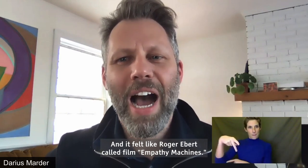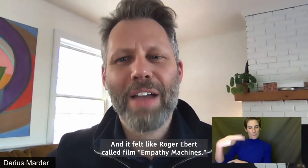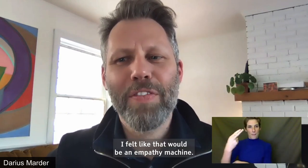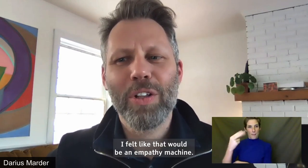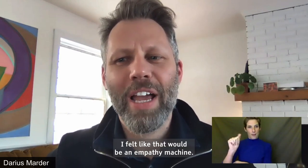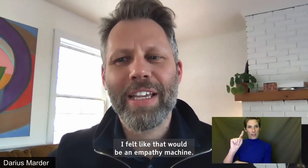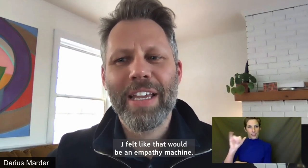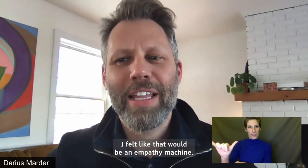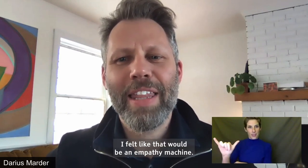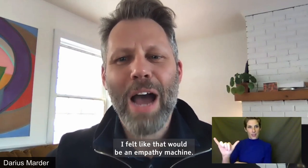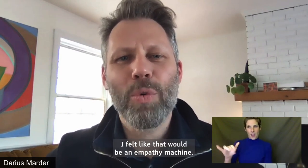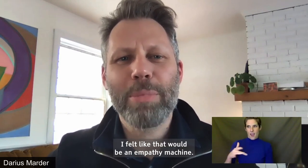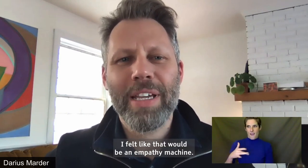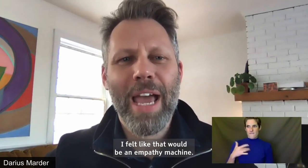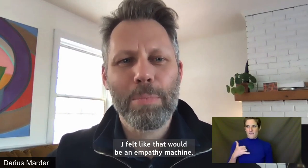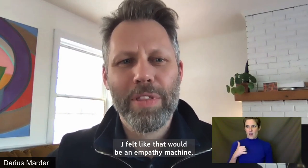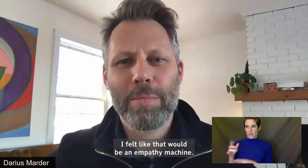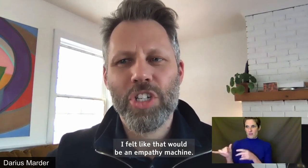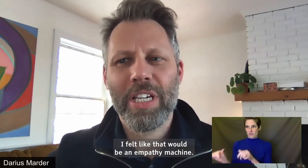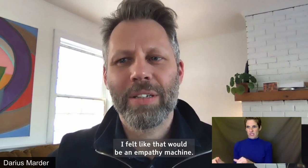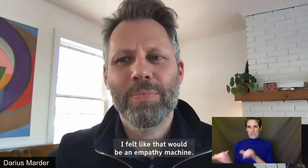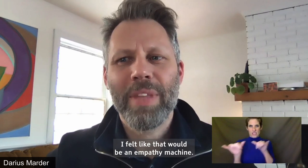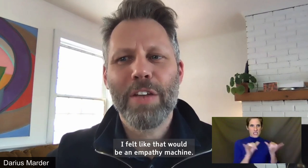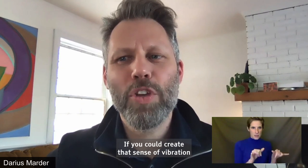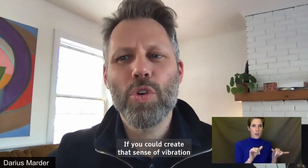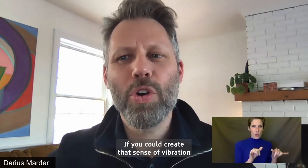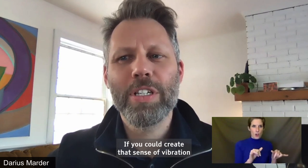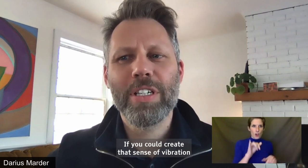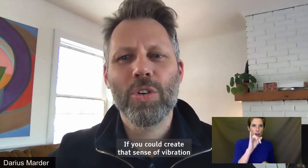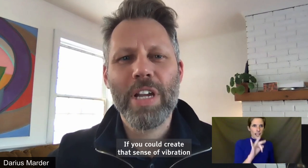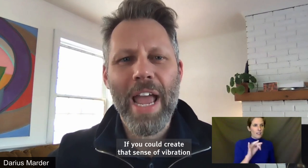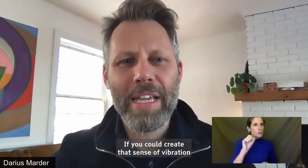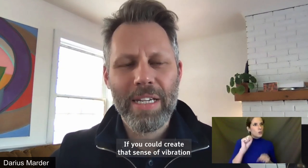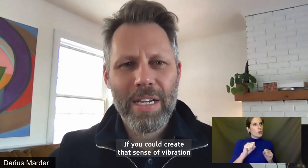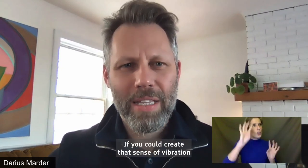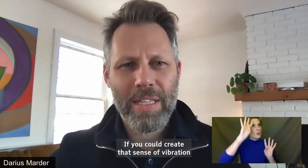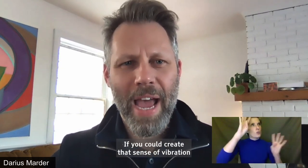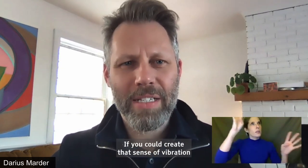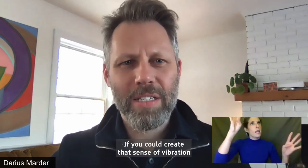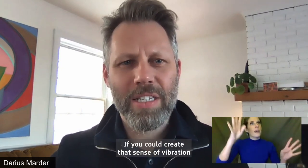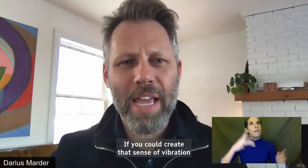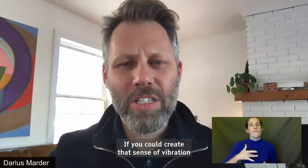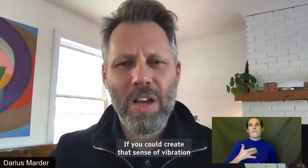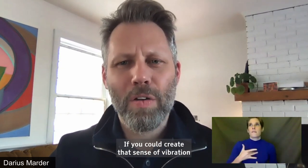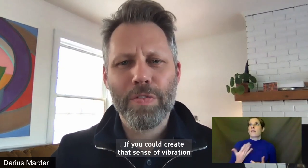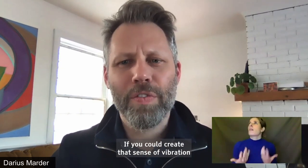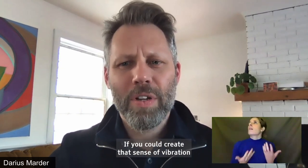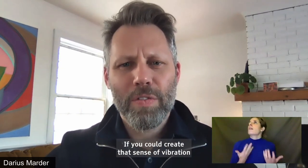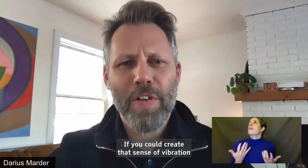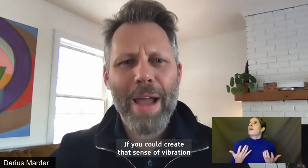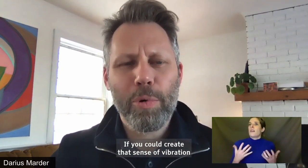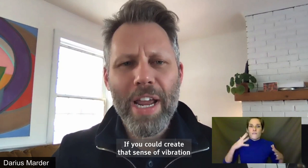machines. I felt like that would be an empathy machine. If you could create that sense